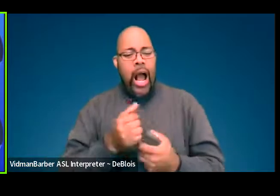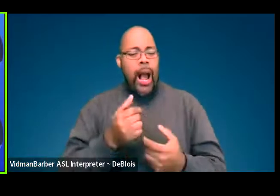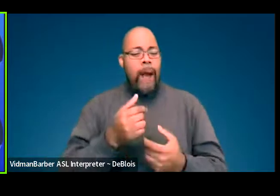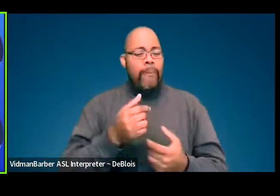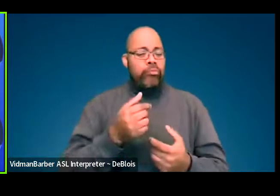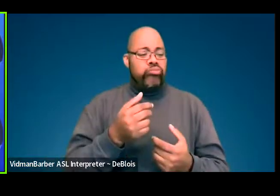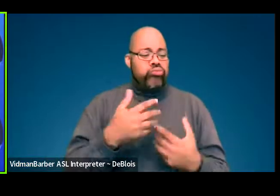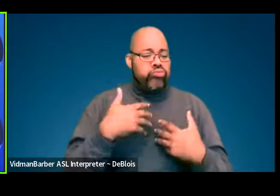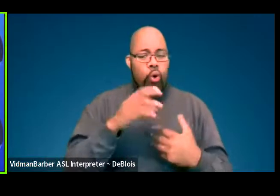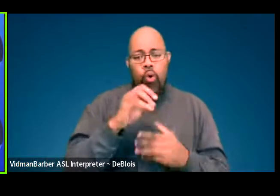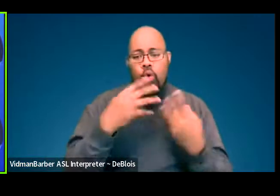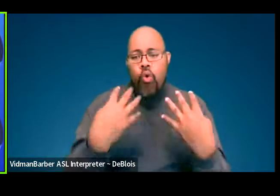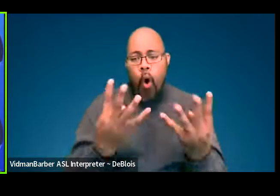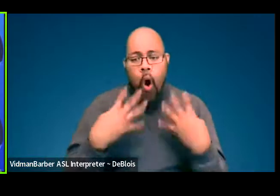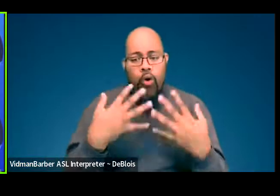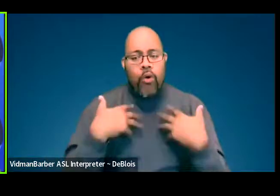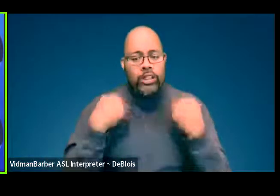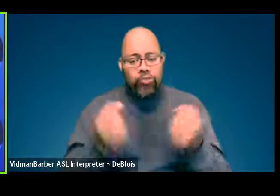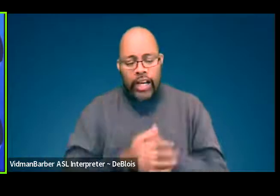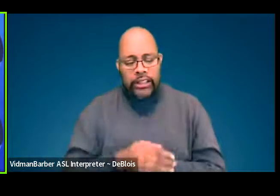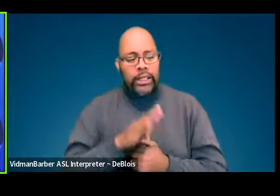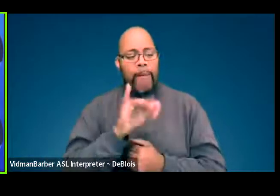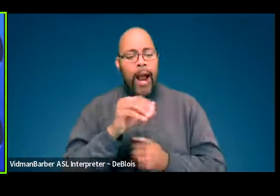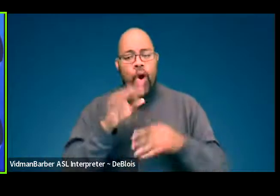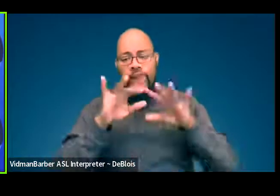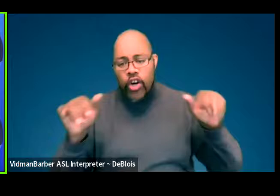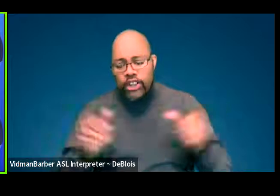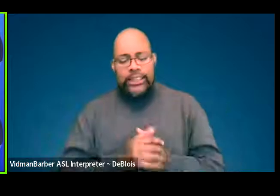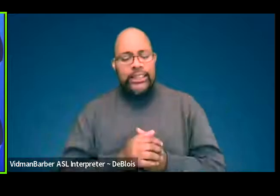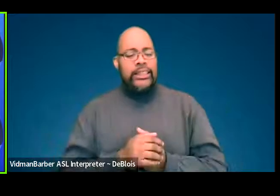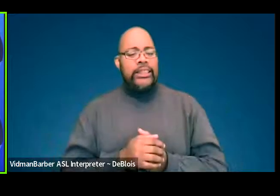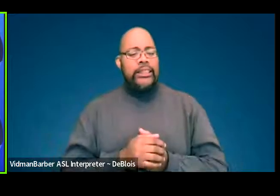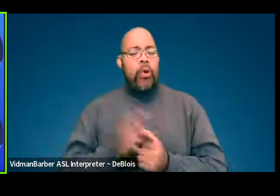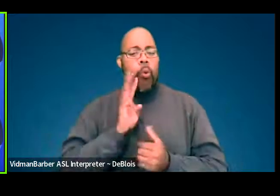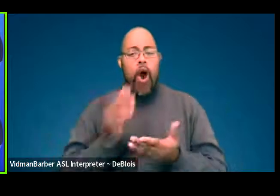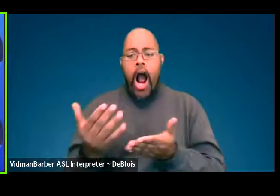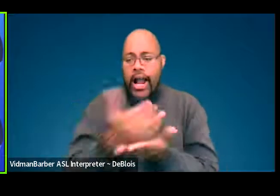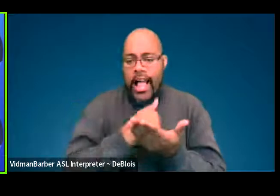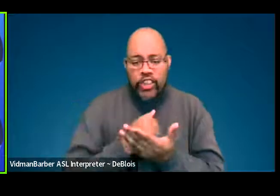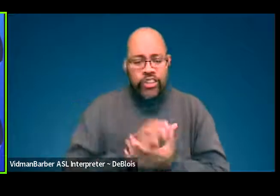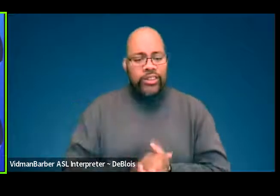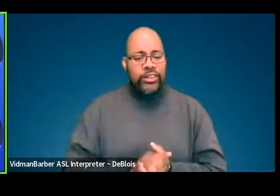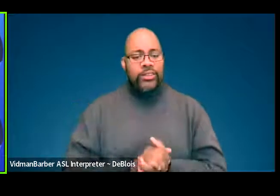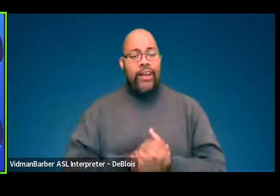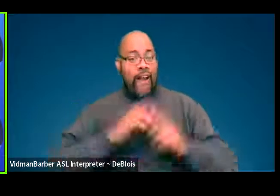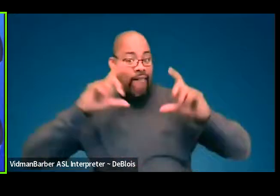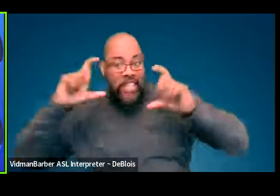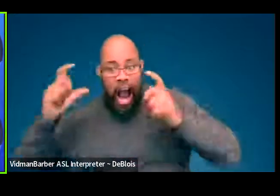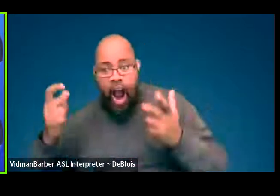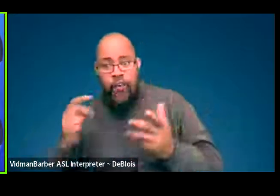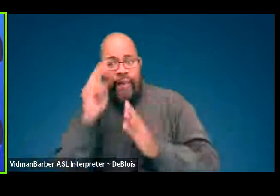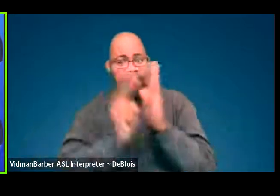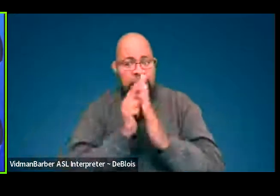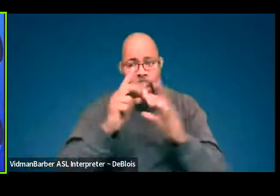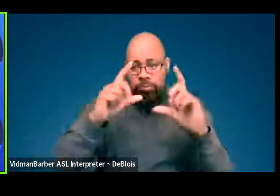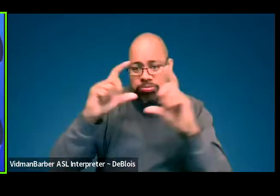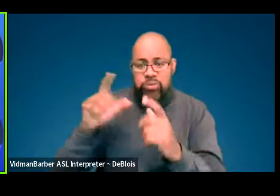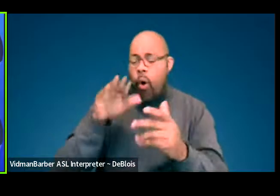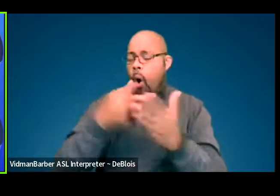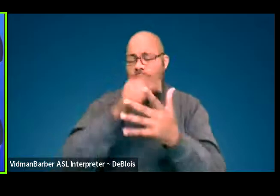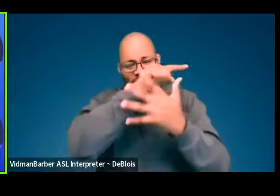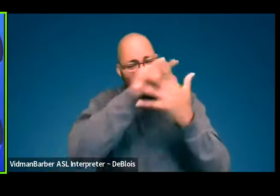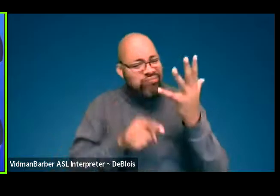restoration, underwater surveys, biodiversity assessments, water collection, photography, videography, just all types of